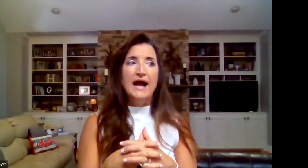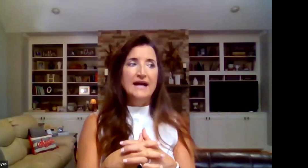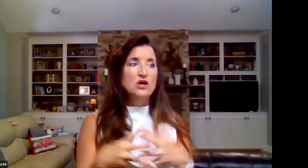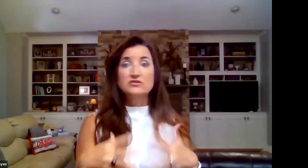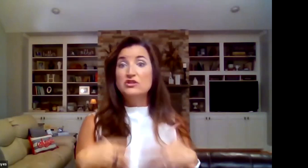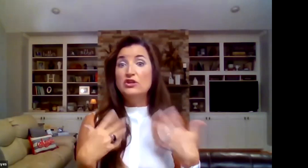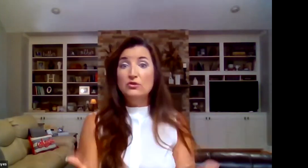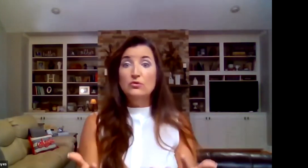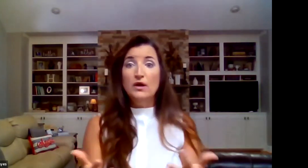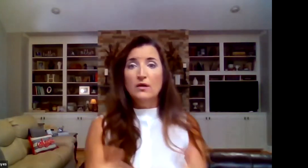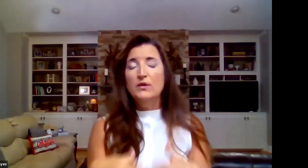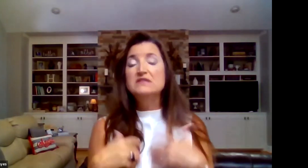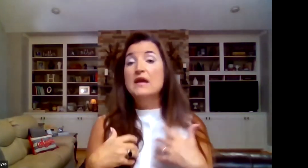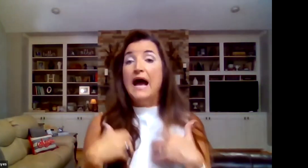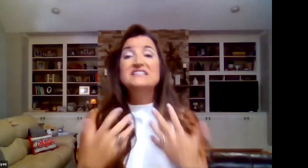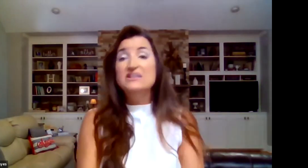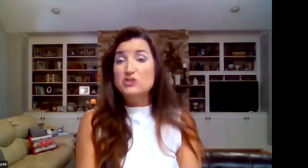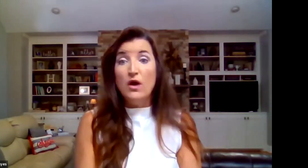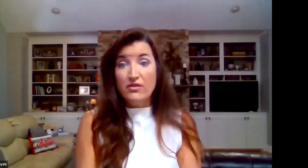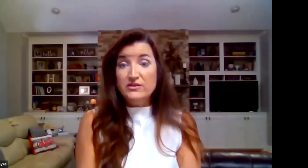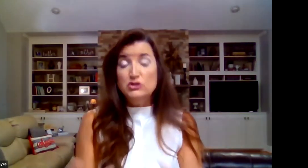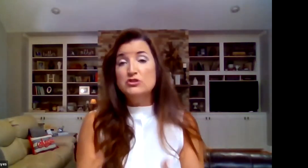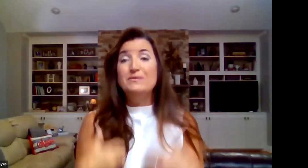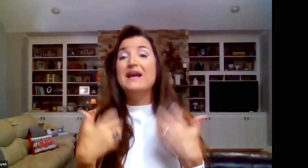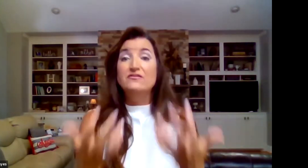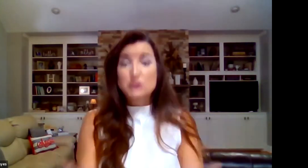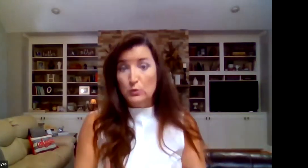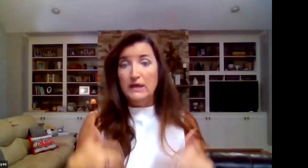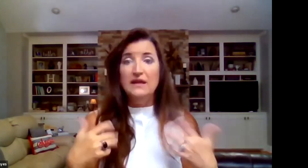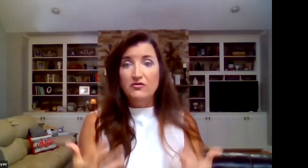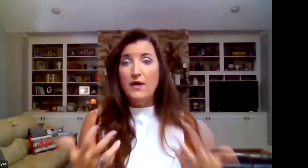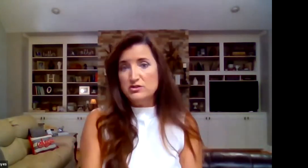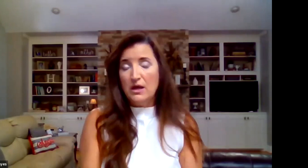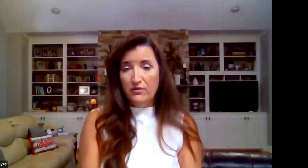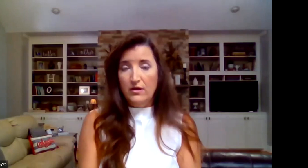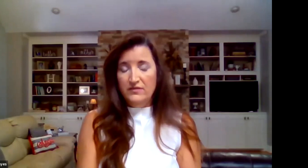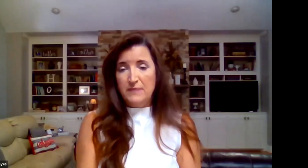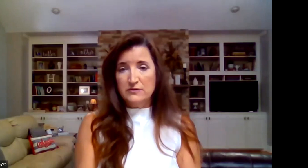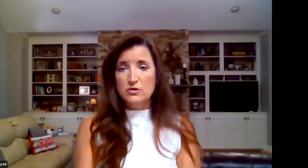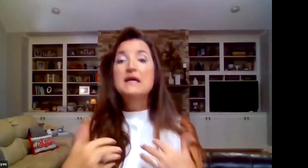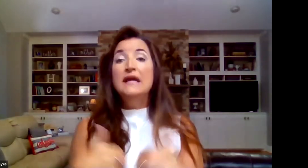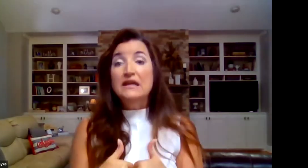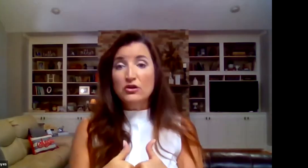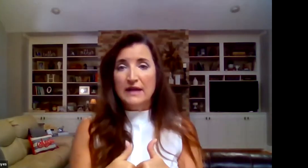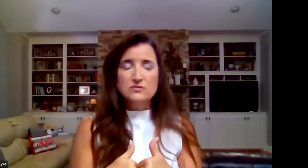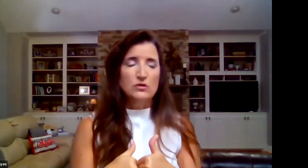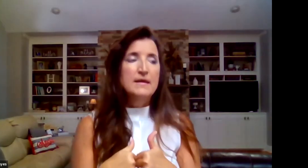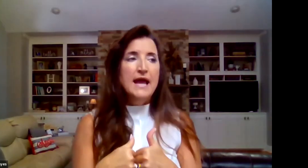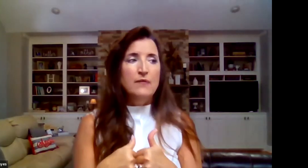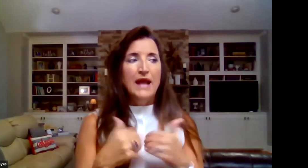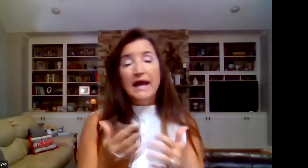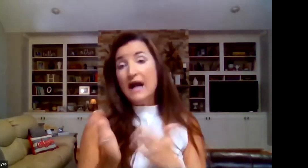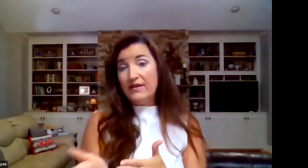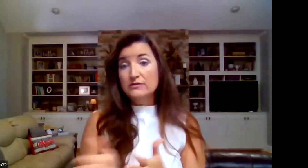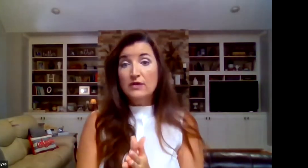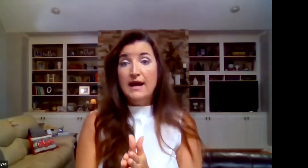of where I talk to you, I teach you all the things you should be kind of doing if you have a child on the spectrum in your classroom.